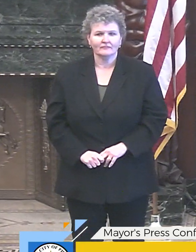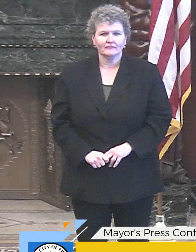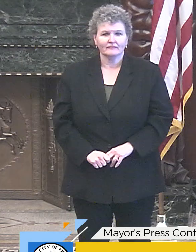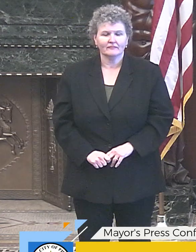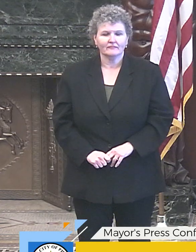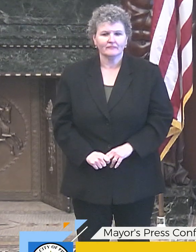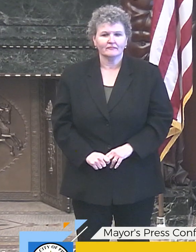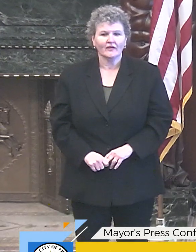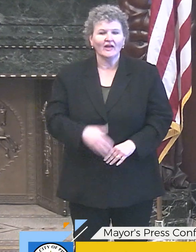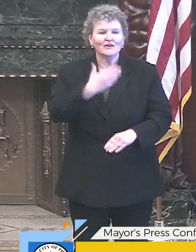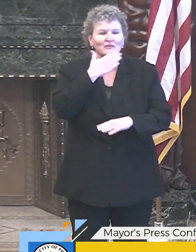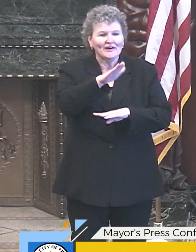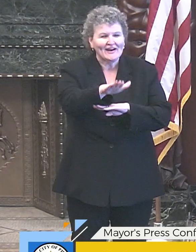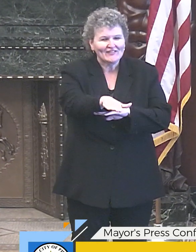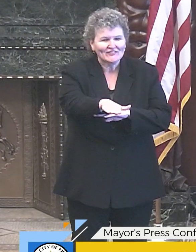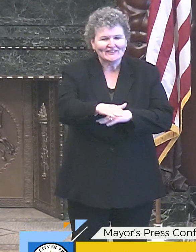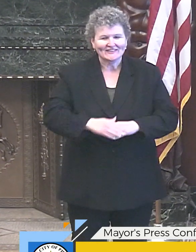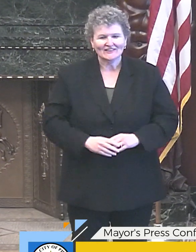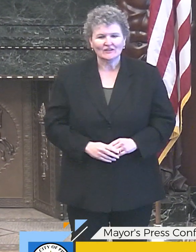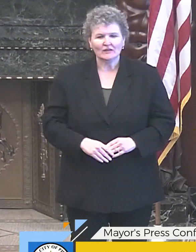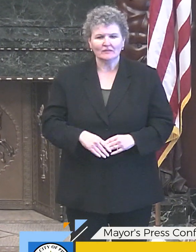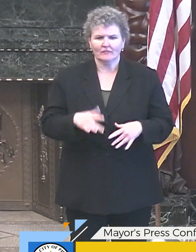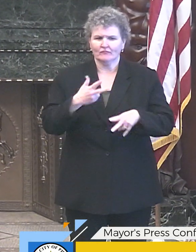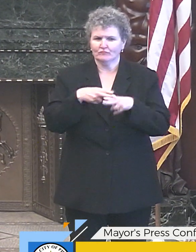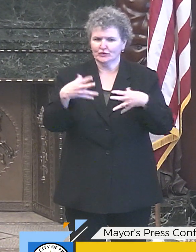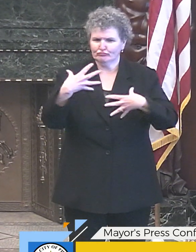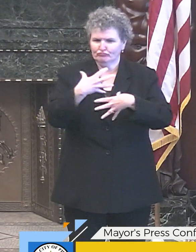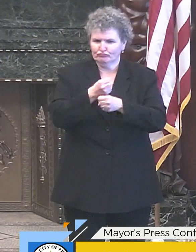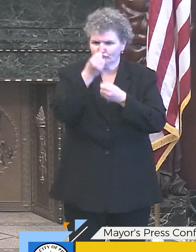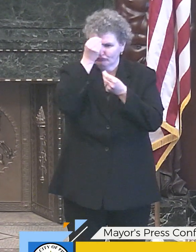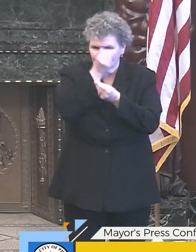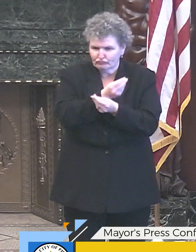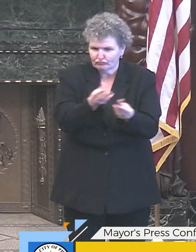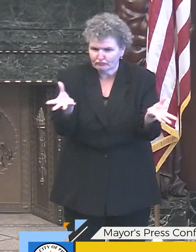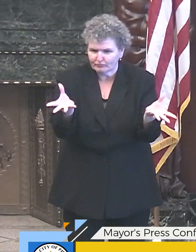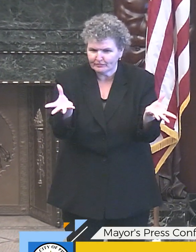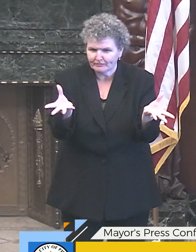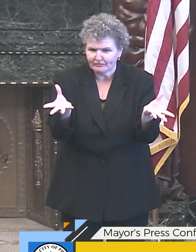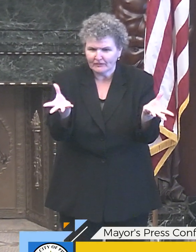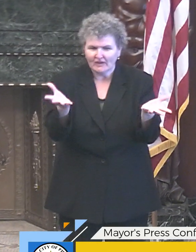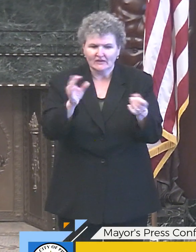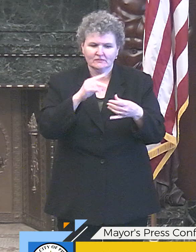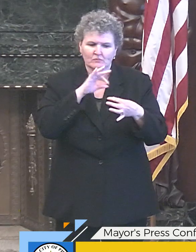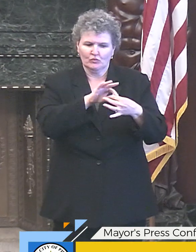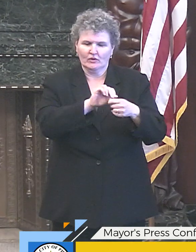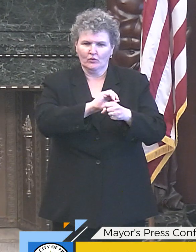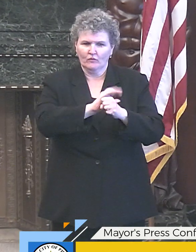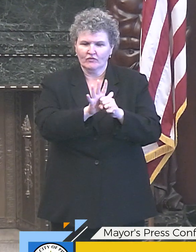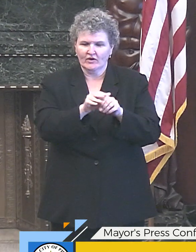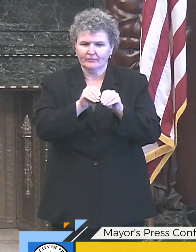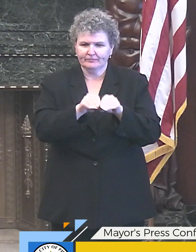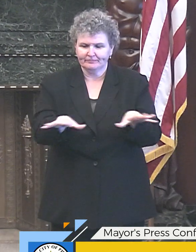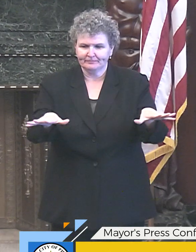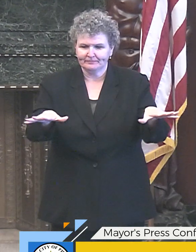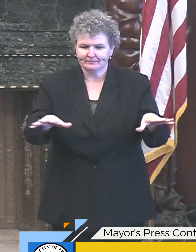Good afternoon. I'm going to give you a brief update on where we are with the epidemic here in Philadelphia.